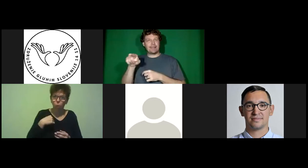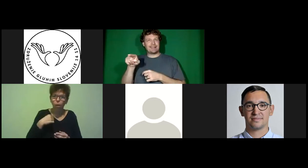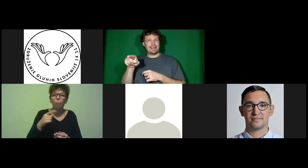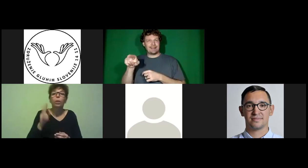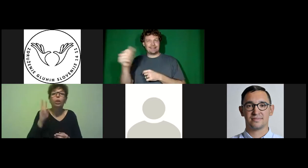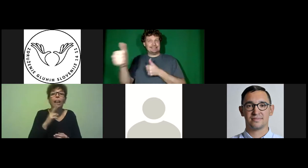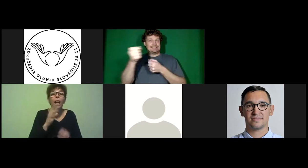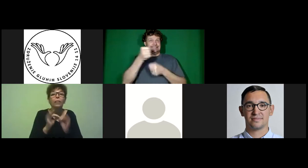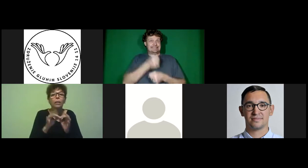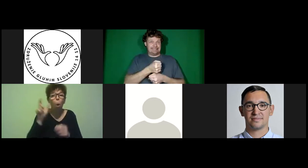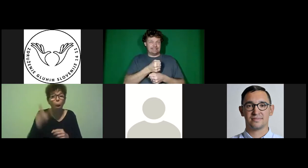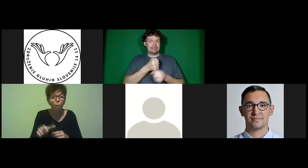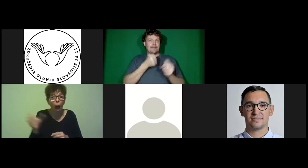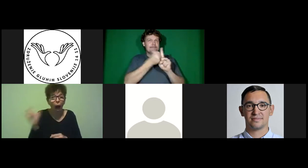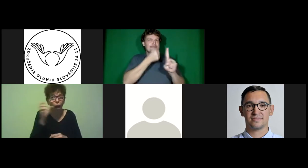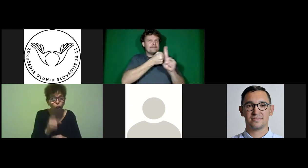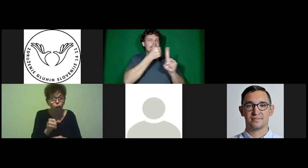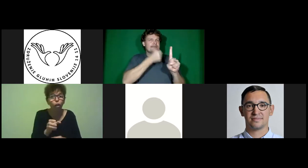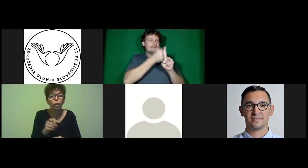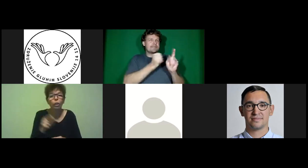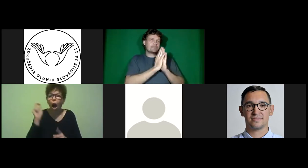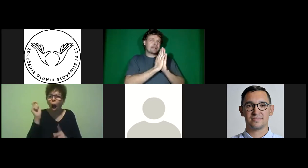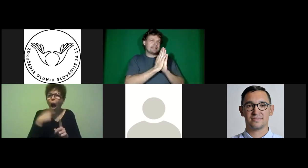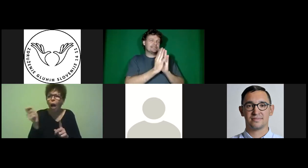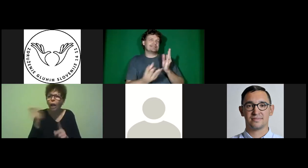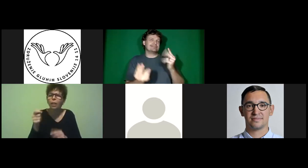I also chose a deaf interpreter.